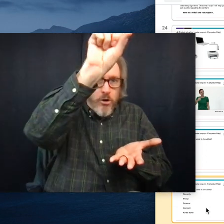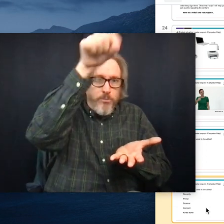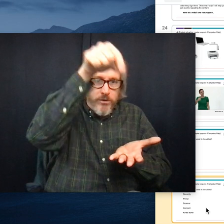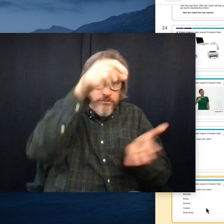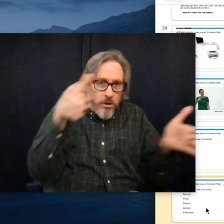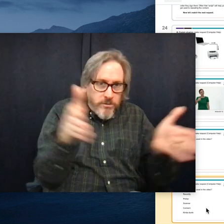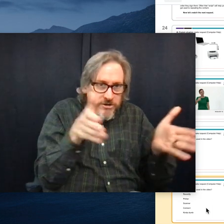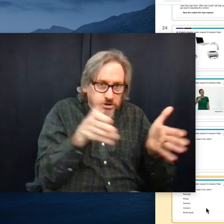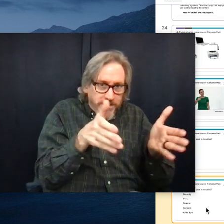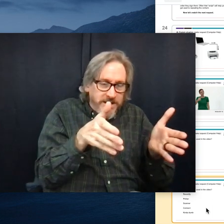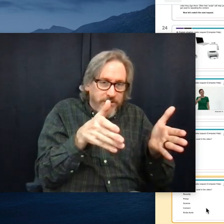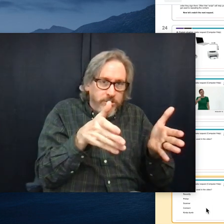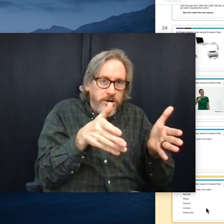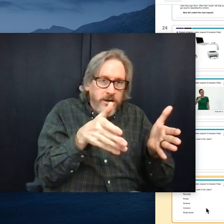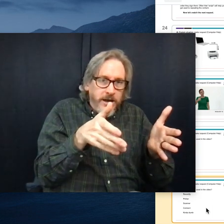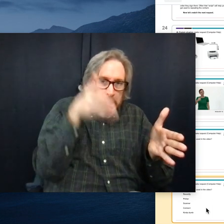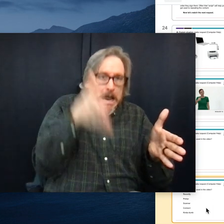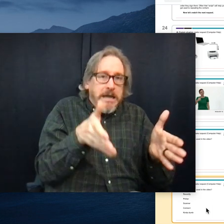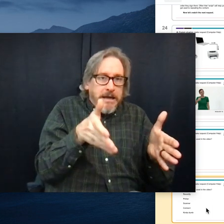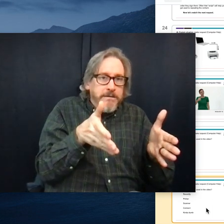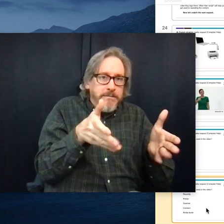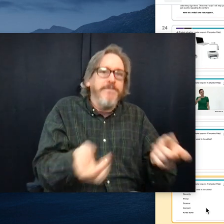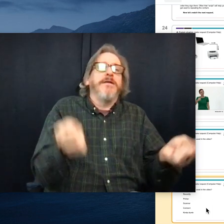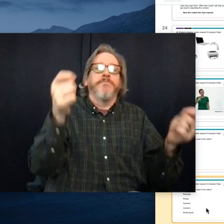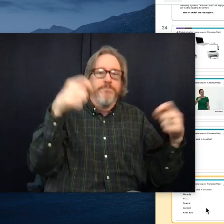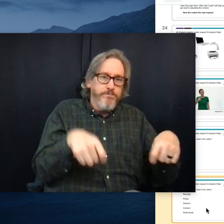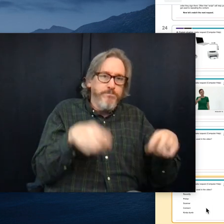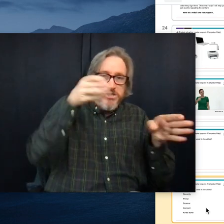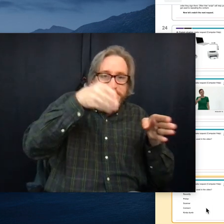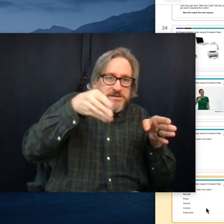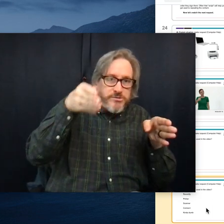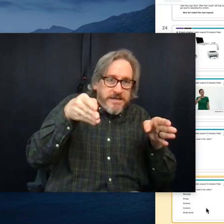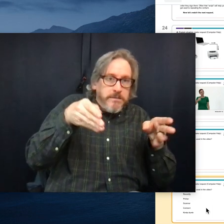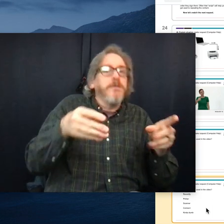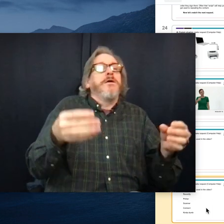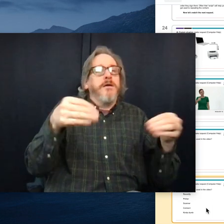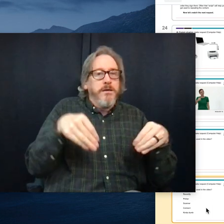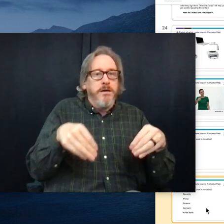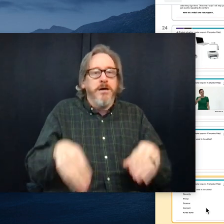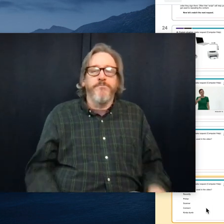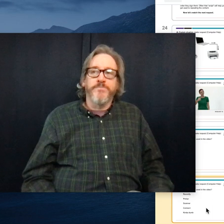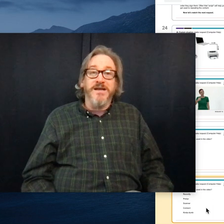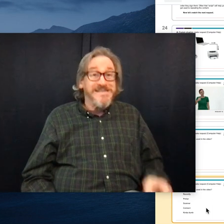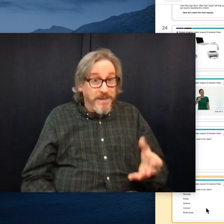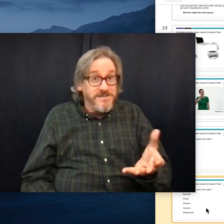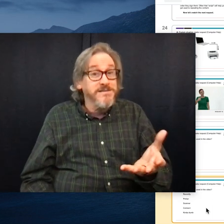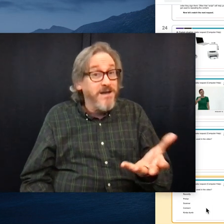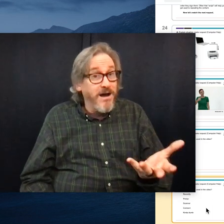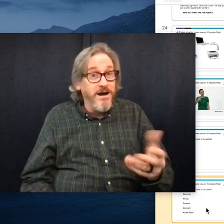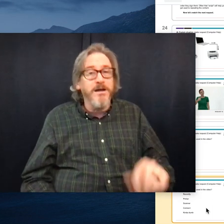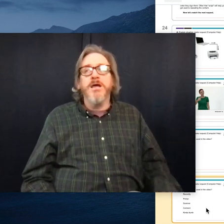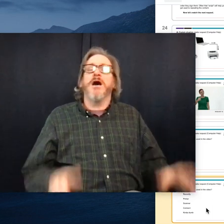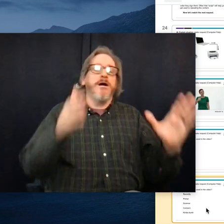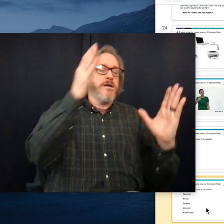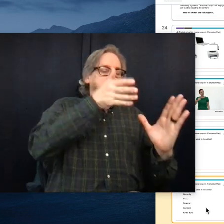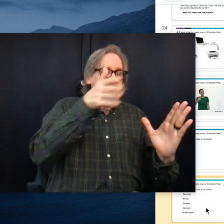it in the row, put it in the row, and then jam it together and lock it, and then put spacers in, spaces,